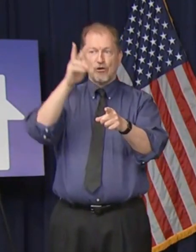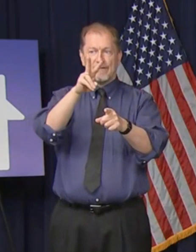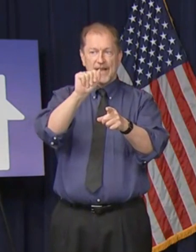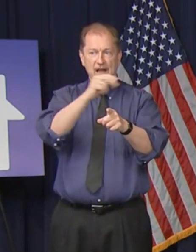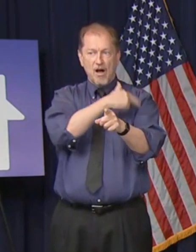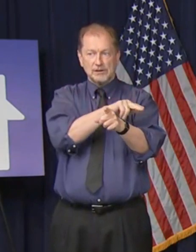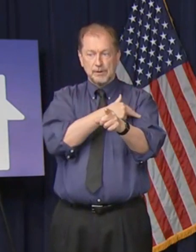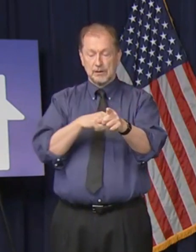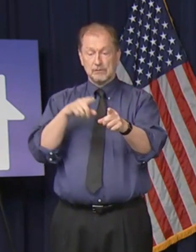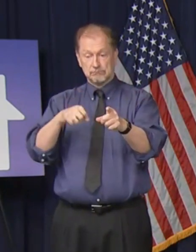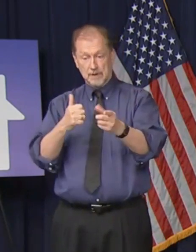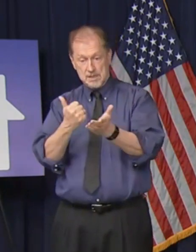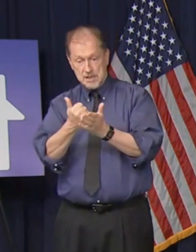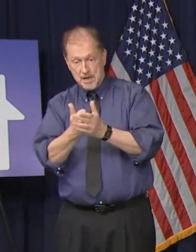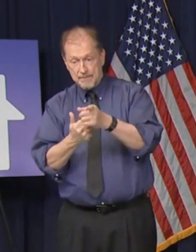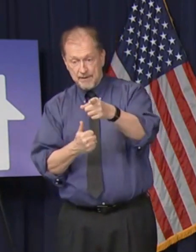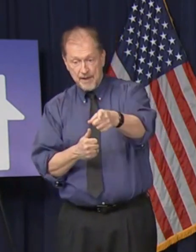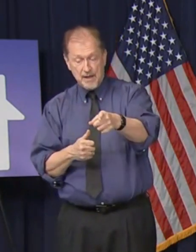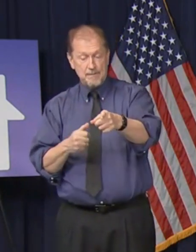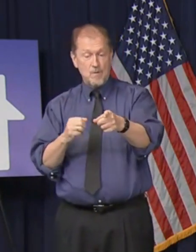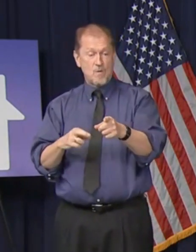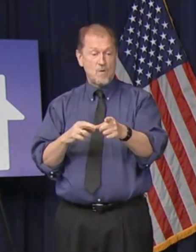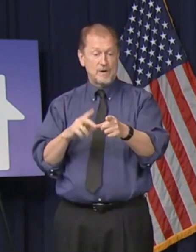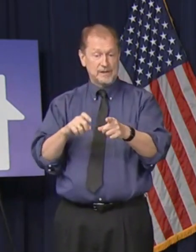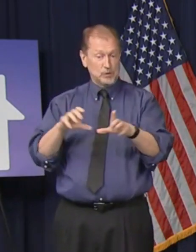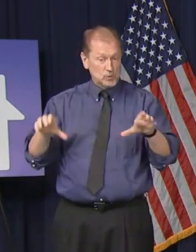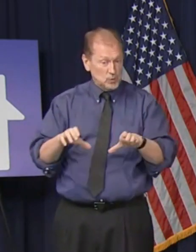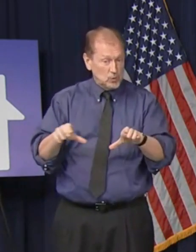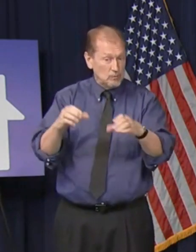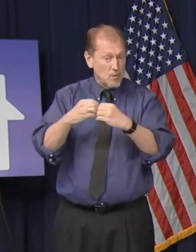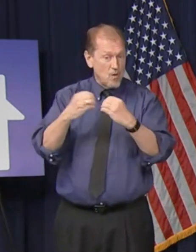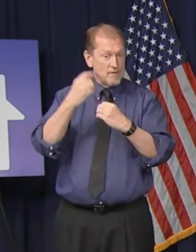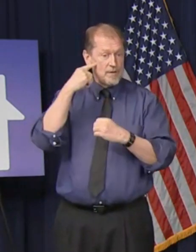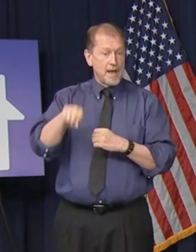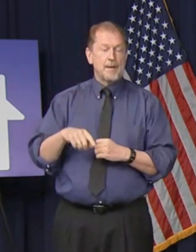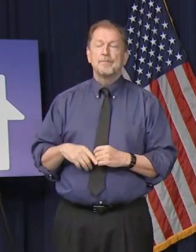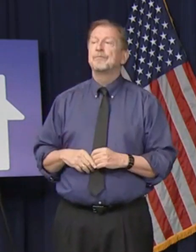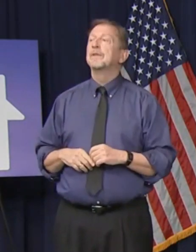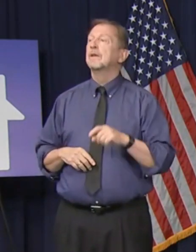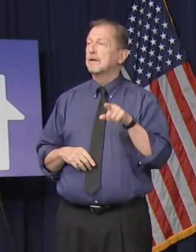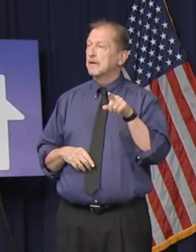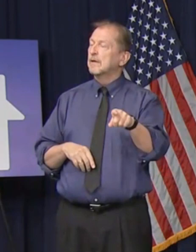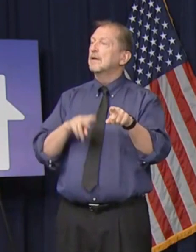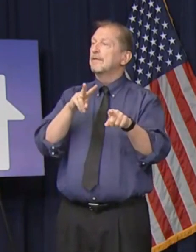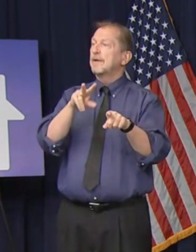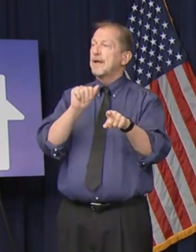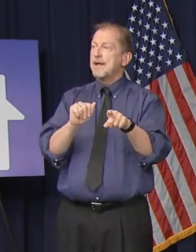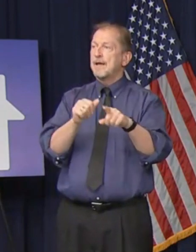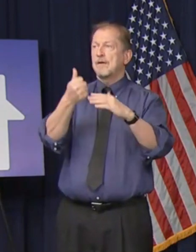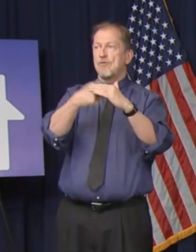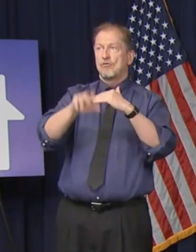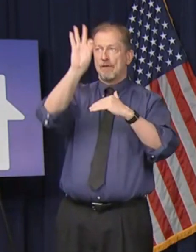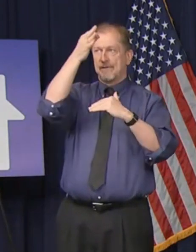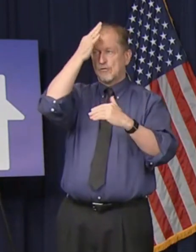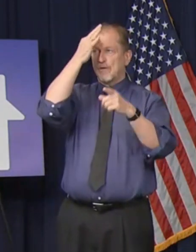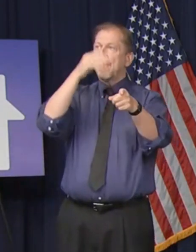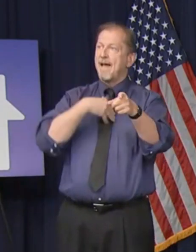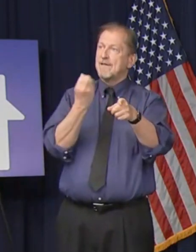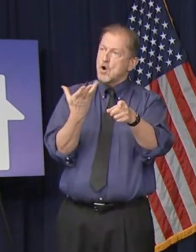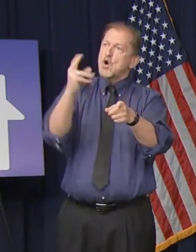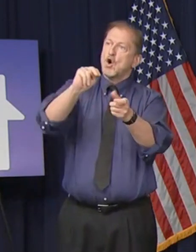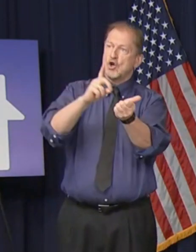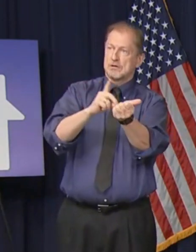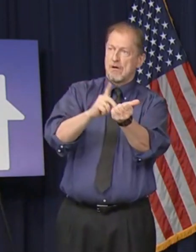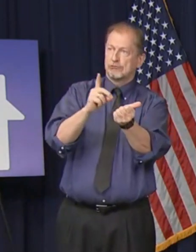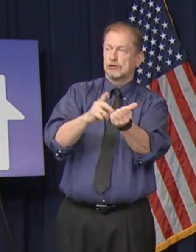in or to aid the efforts there? Yeah, so we don't provide direct care in the VA facility, of course, and even when